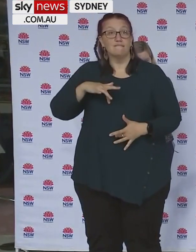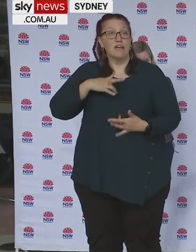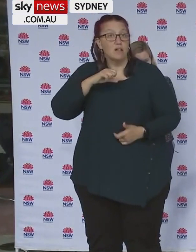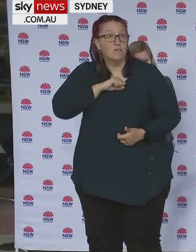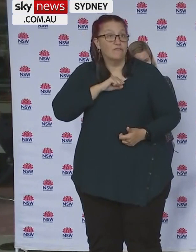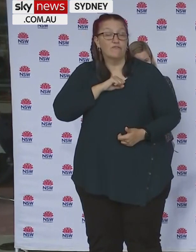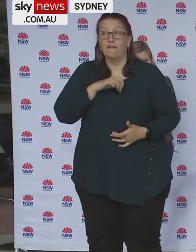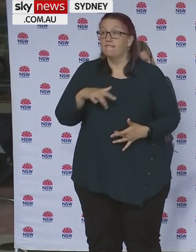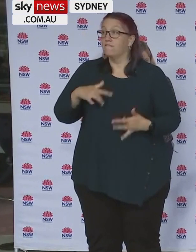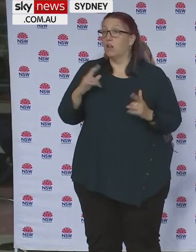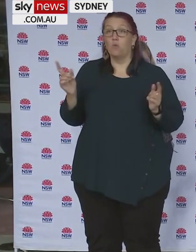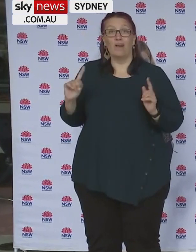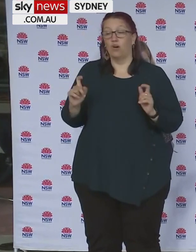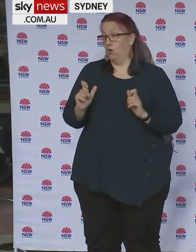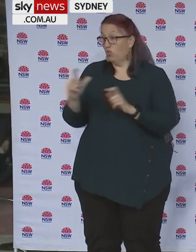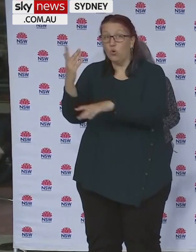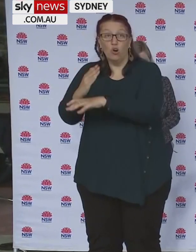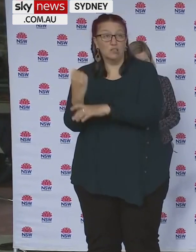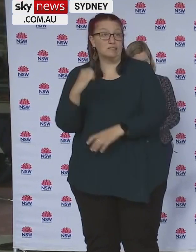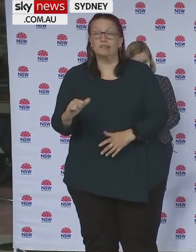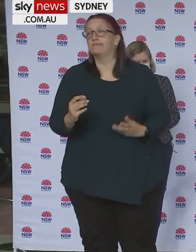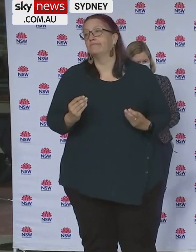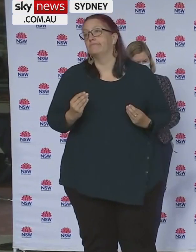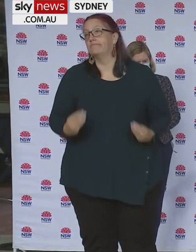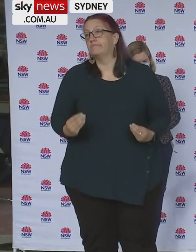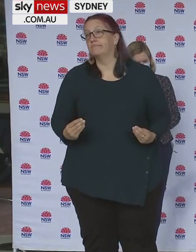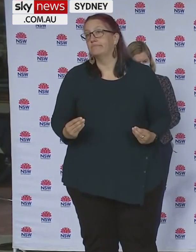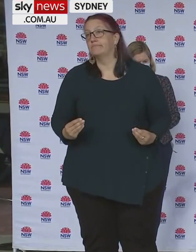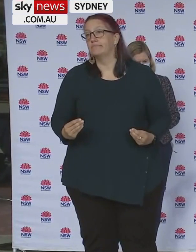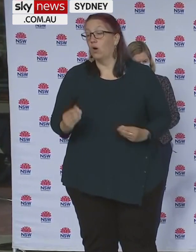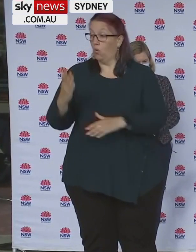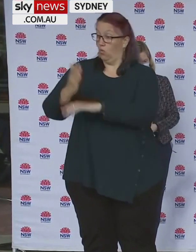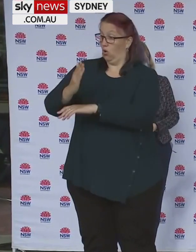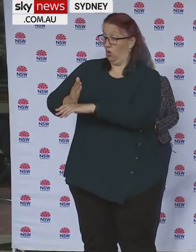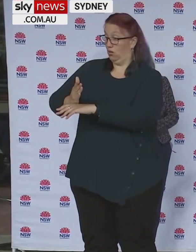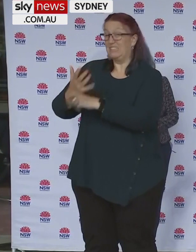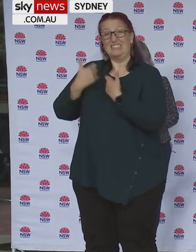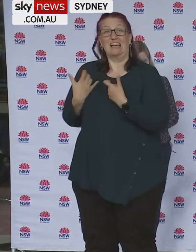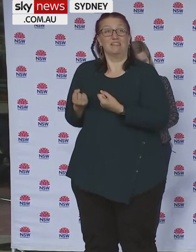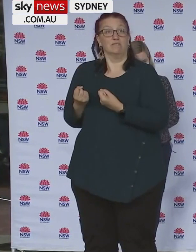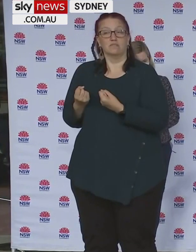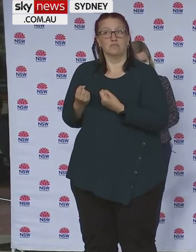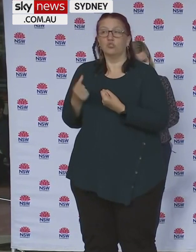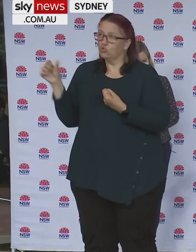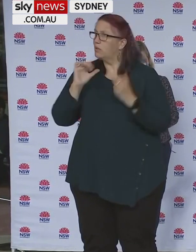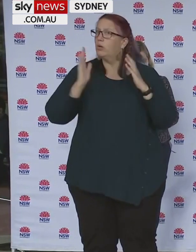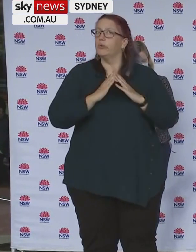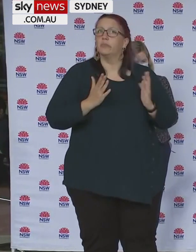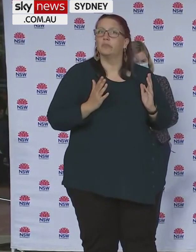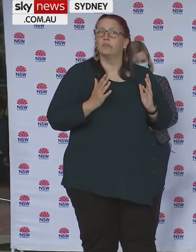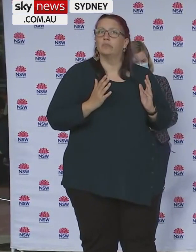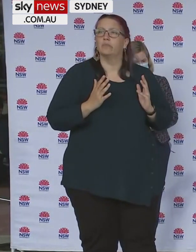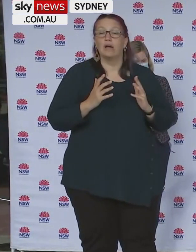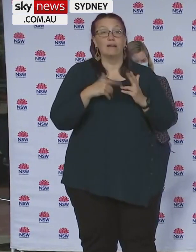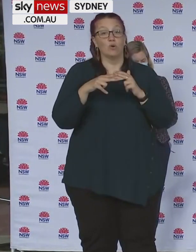they're going about shopping or other activity, they're passing it on to others. So it's really important for us to stress that